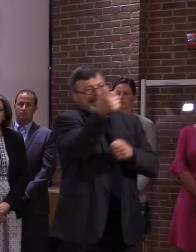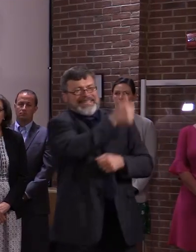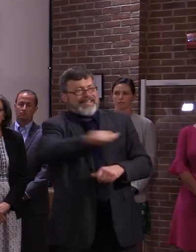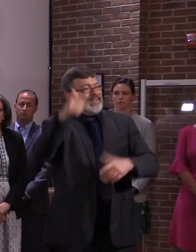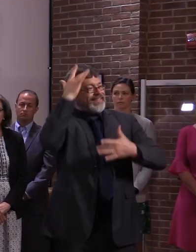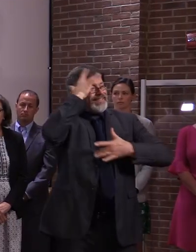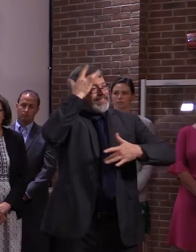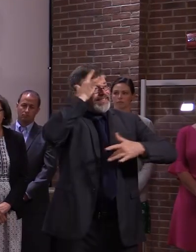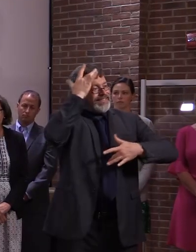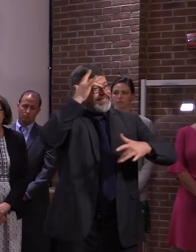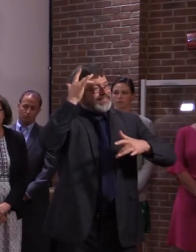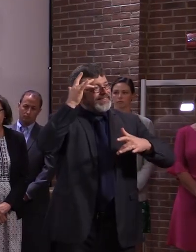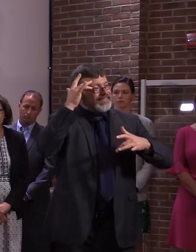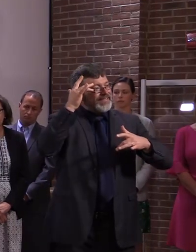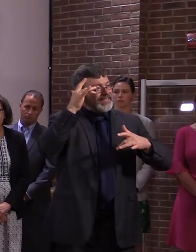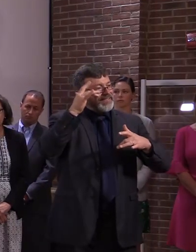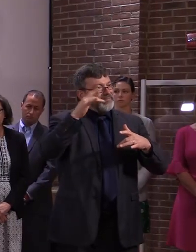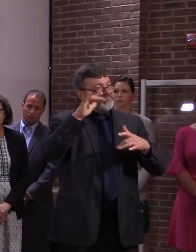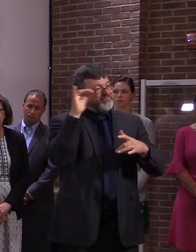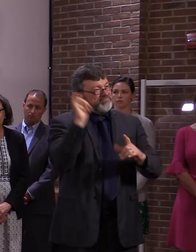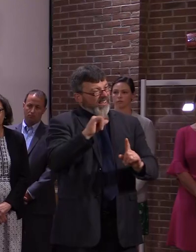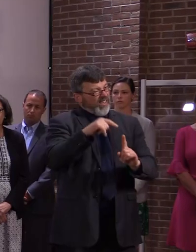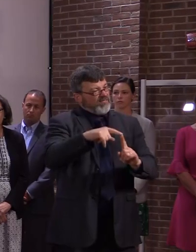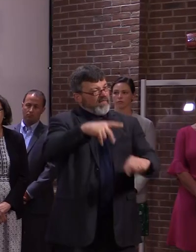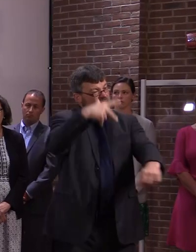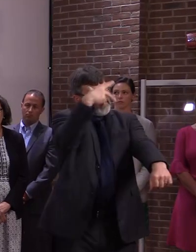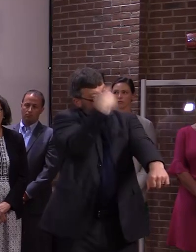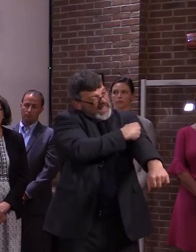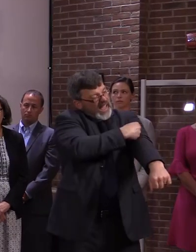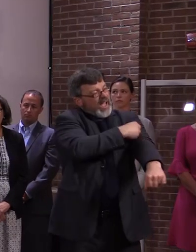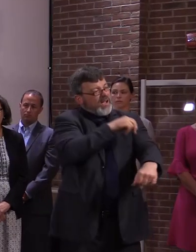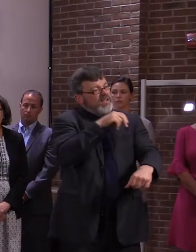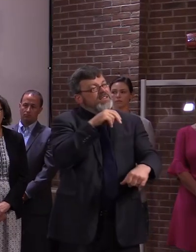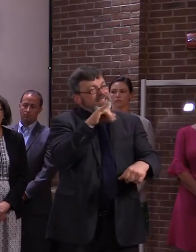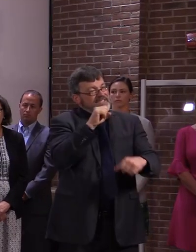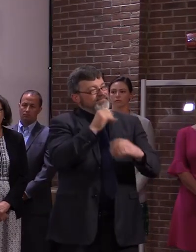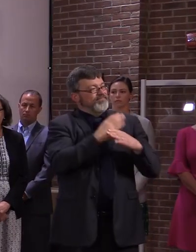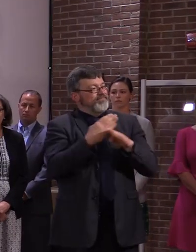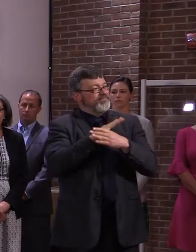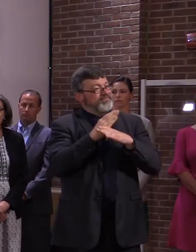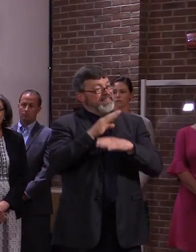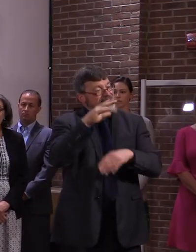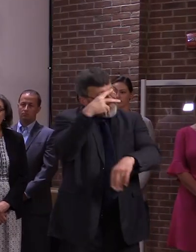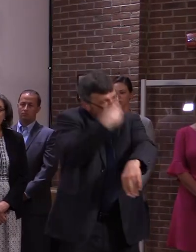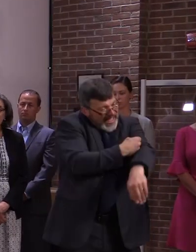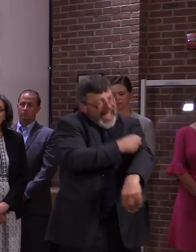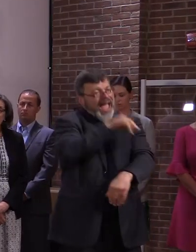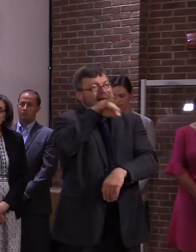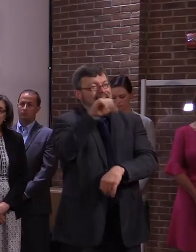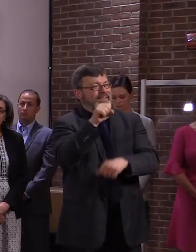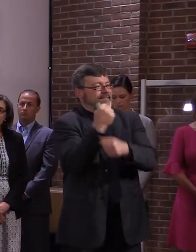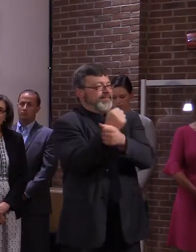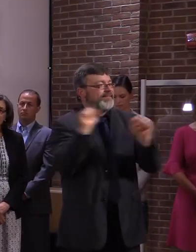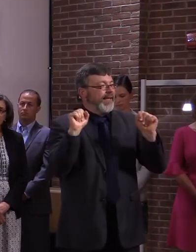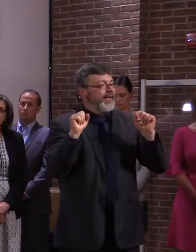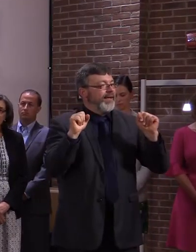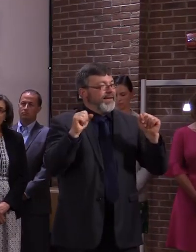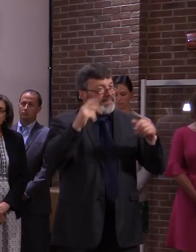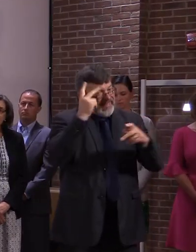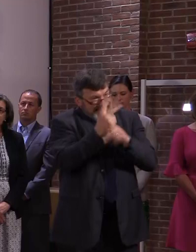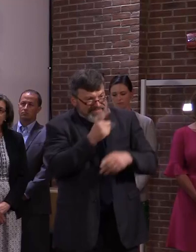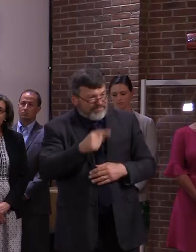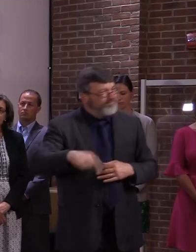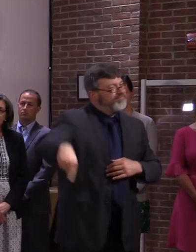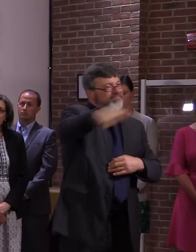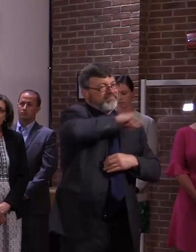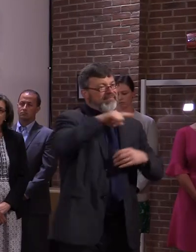vaccine-preventable diseases. Vaccines save lives. They keep us healthy, and they keep our communities healthy.